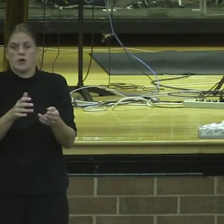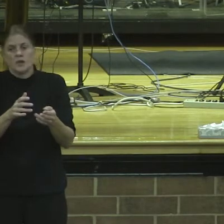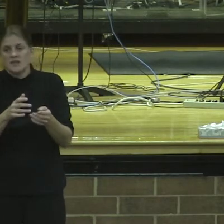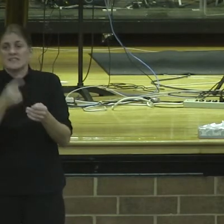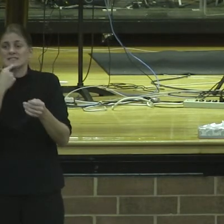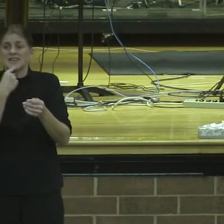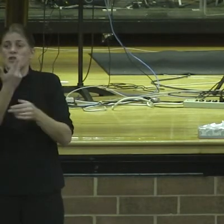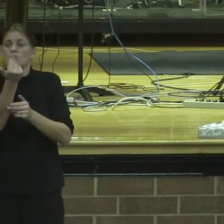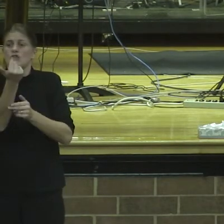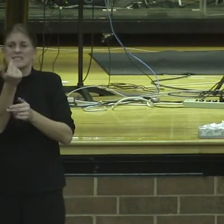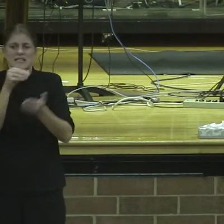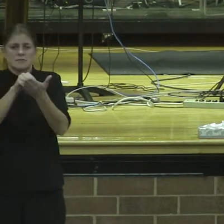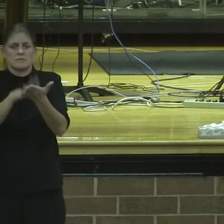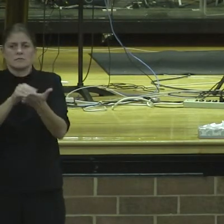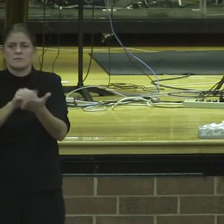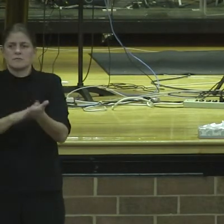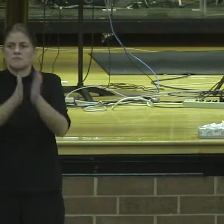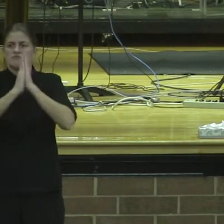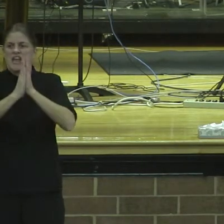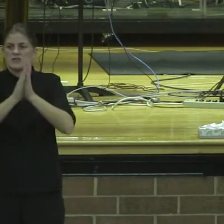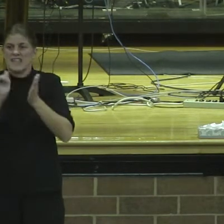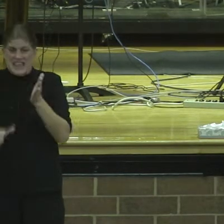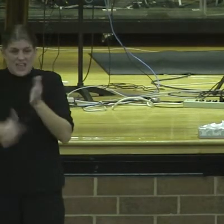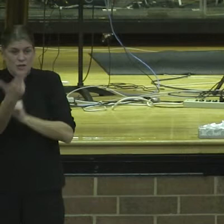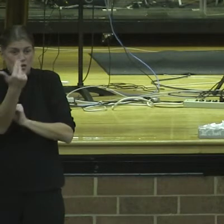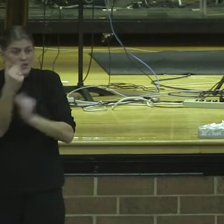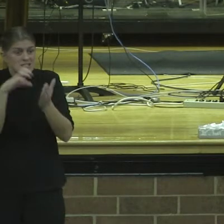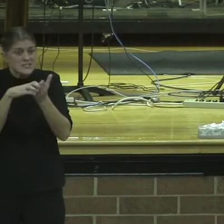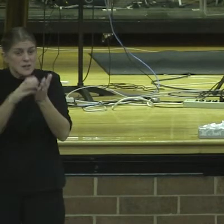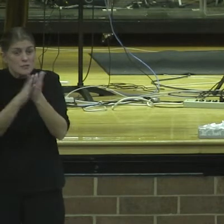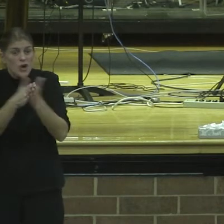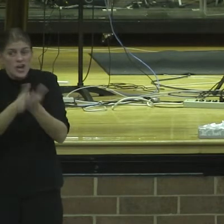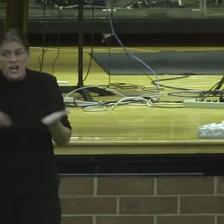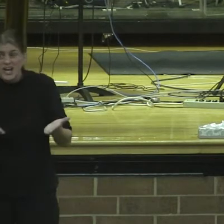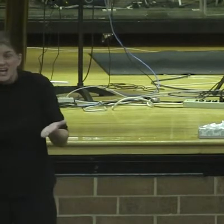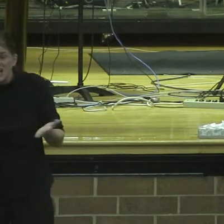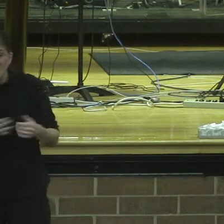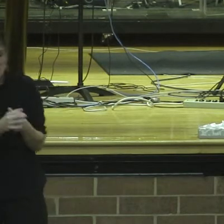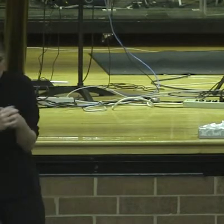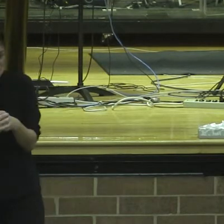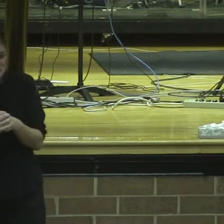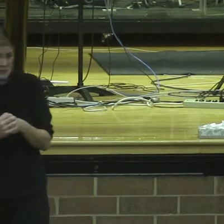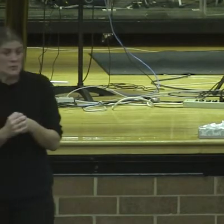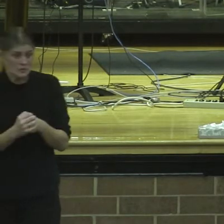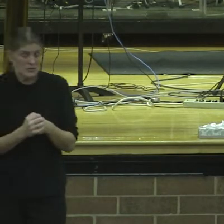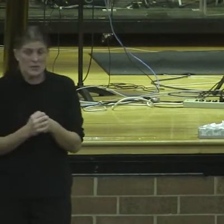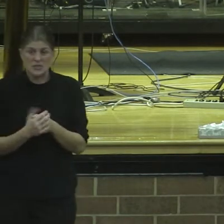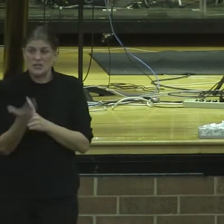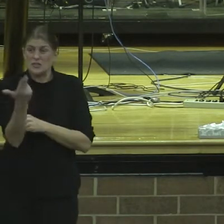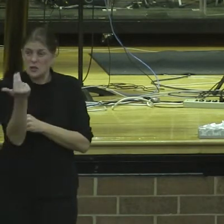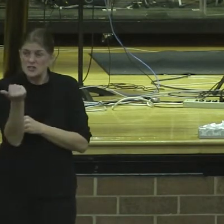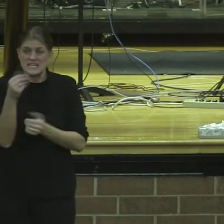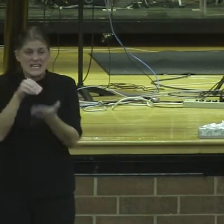has 13 recorded prayers in a 13-chapter book. Now, granted, one of those chapters is just name and name. So,